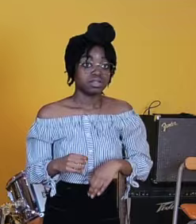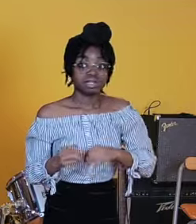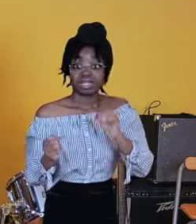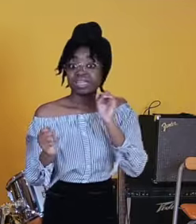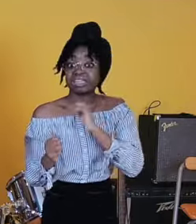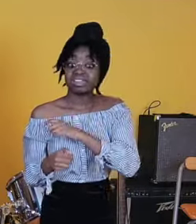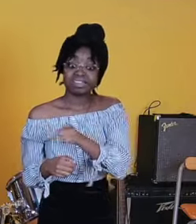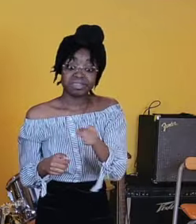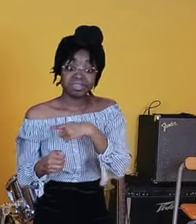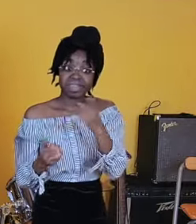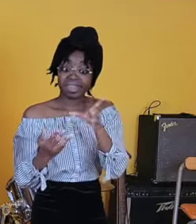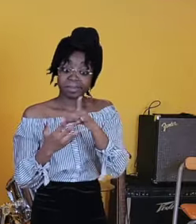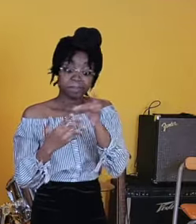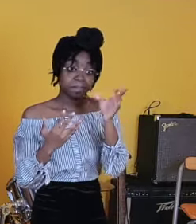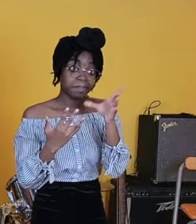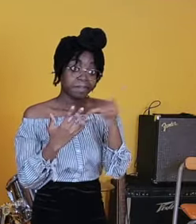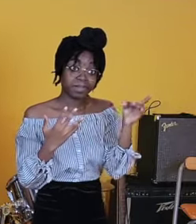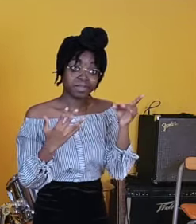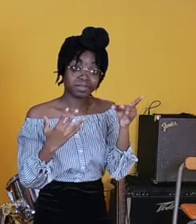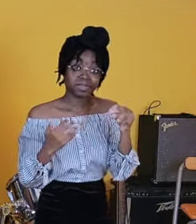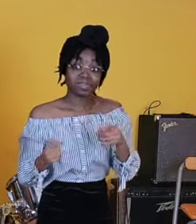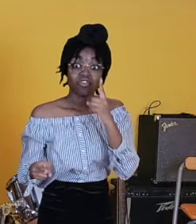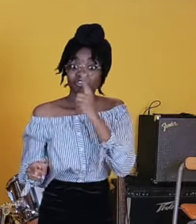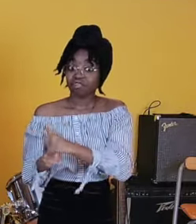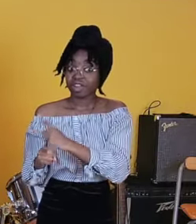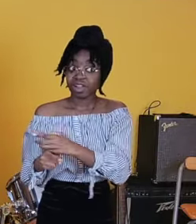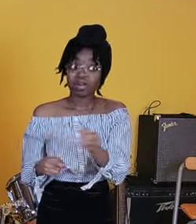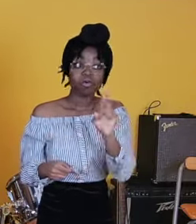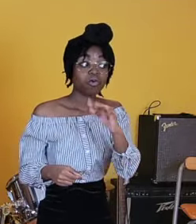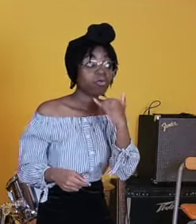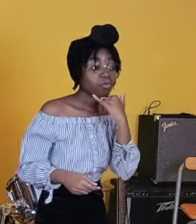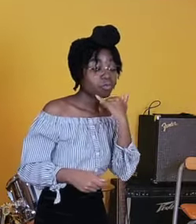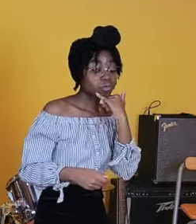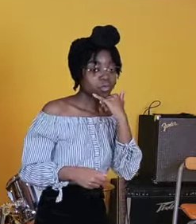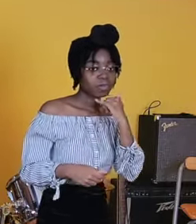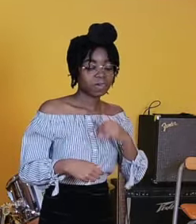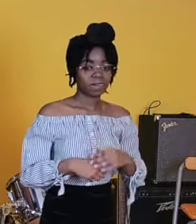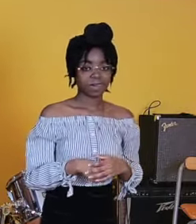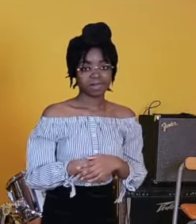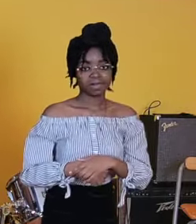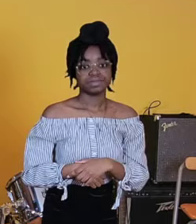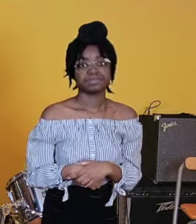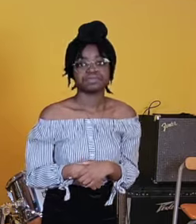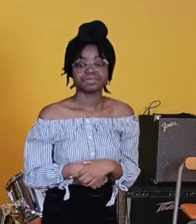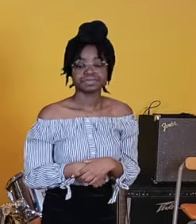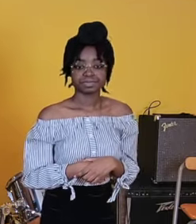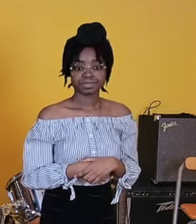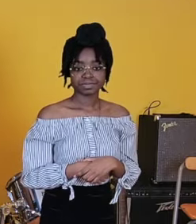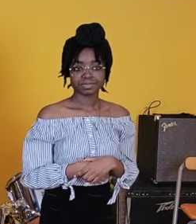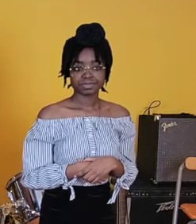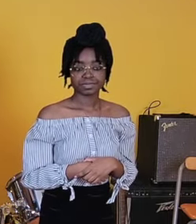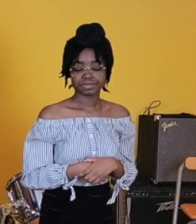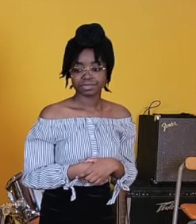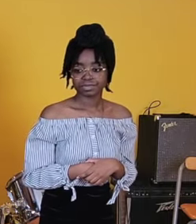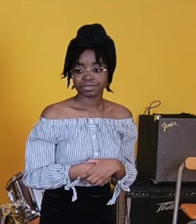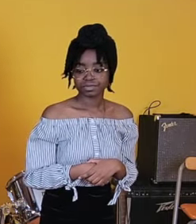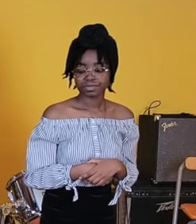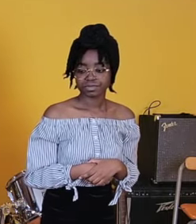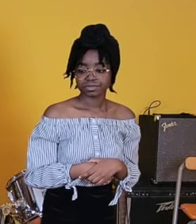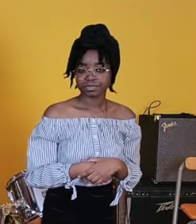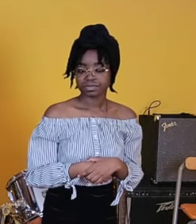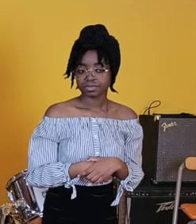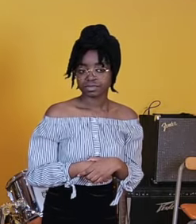father, and it may be the best lesson we can take away from the story of Adam as we see in the Bible.